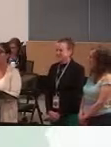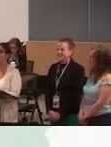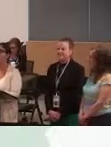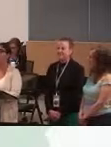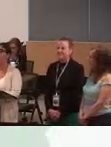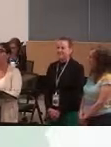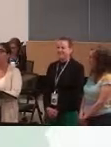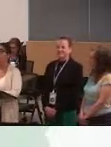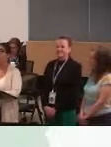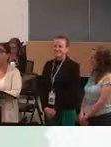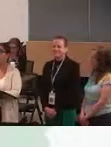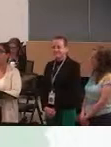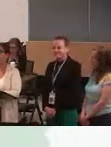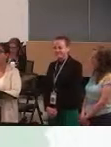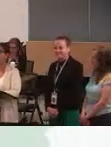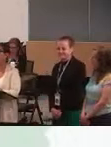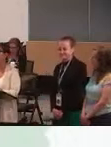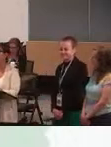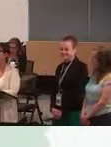health realm.